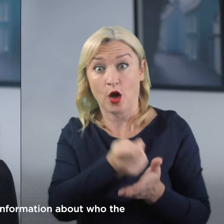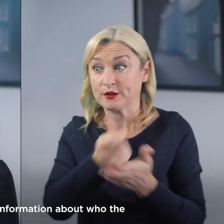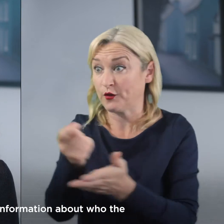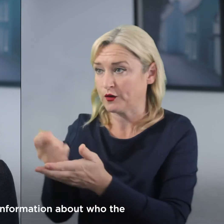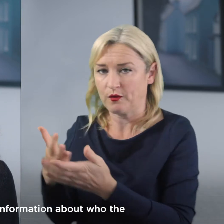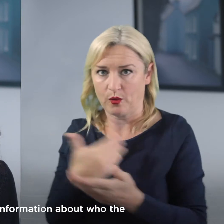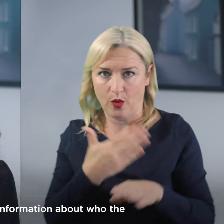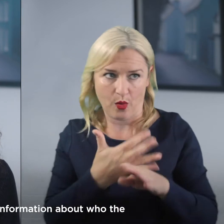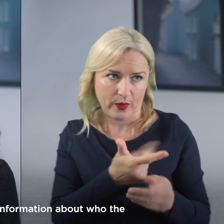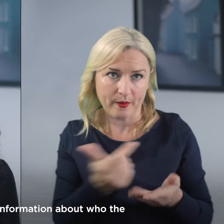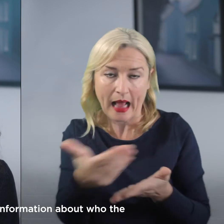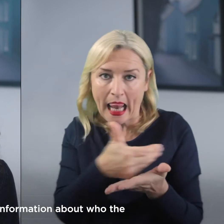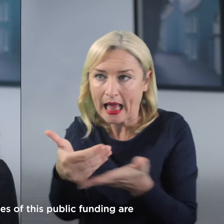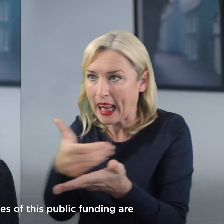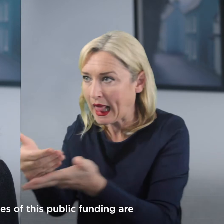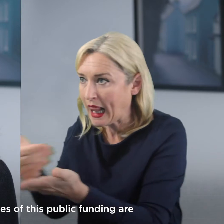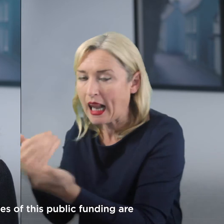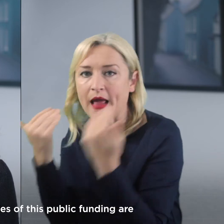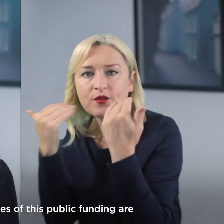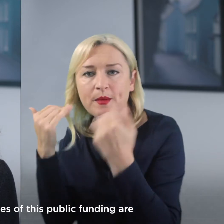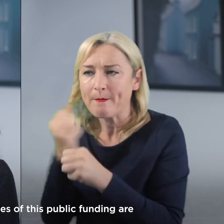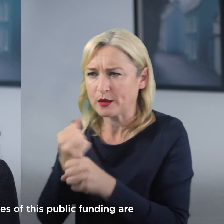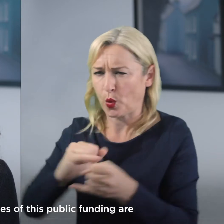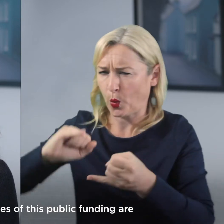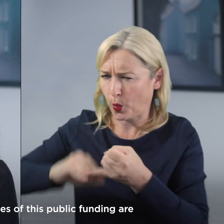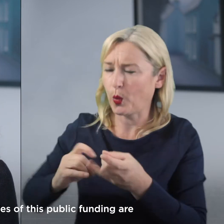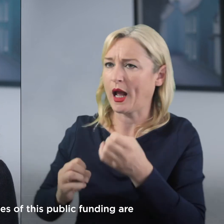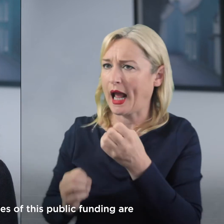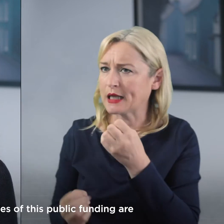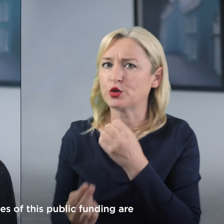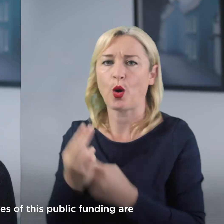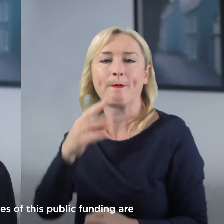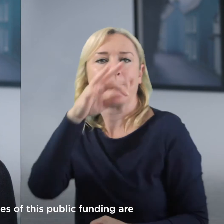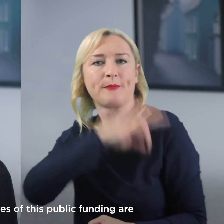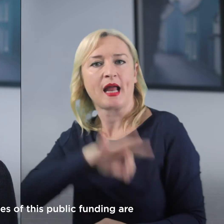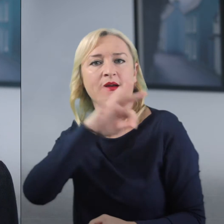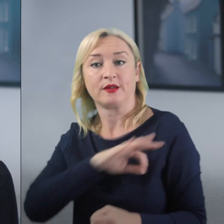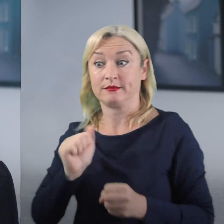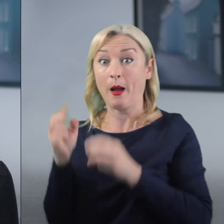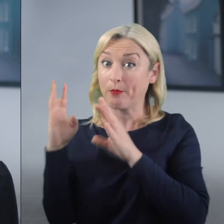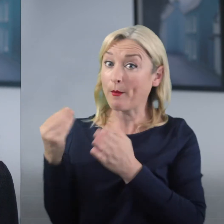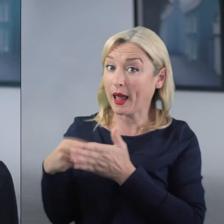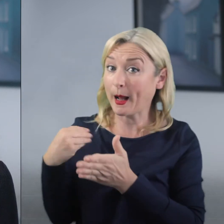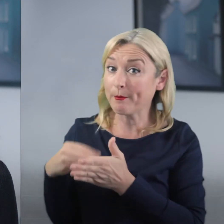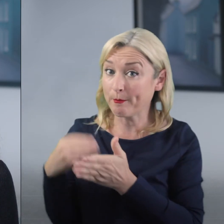collect better information about who the ultimate beneficiaries of this public funding are.